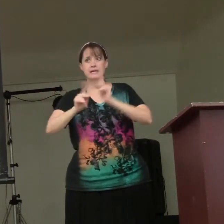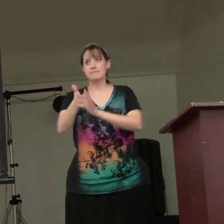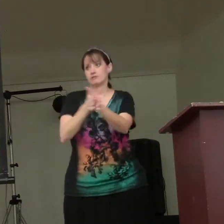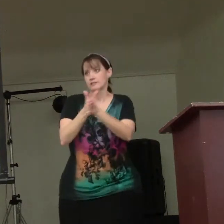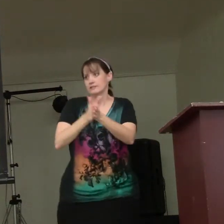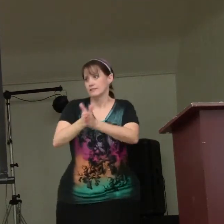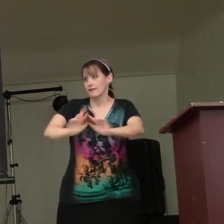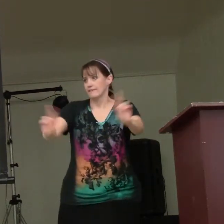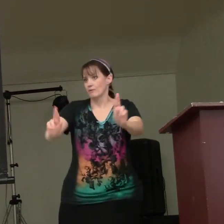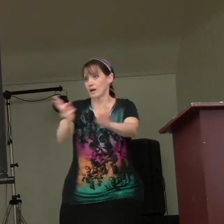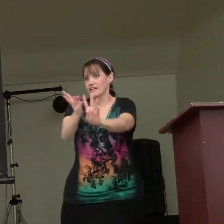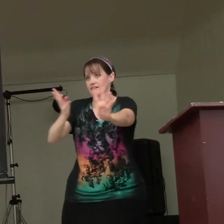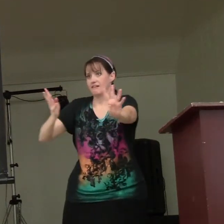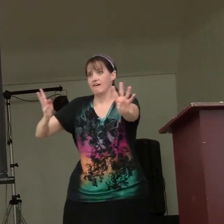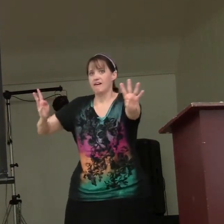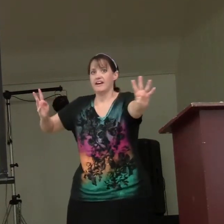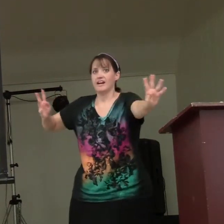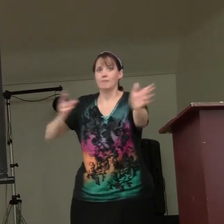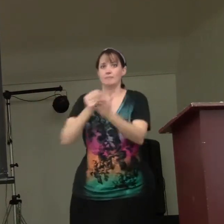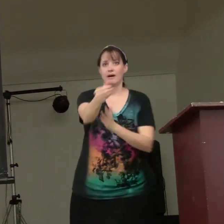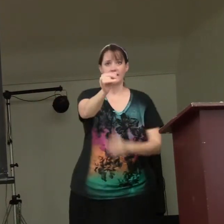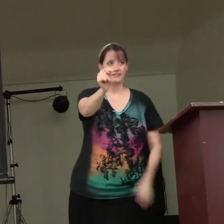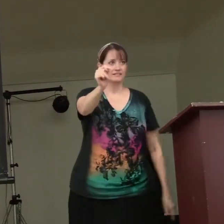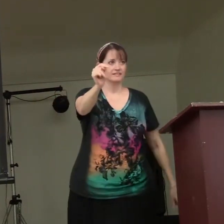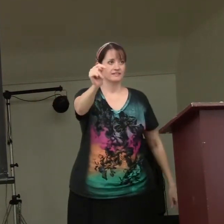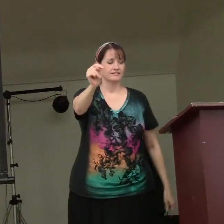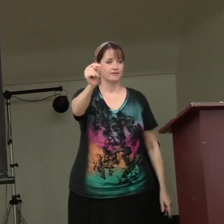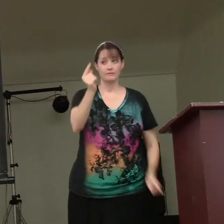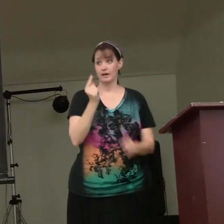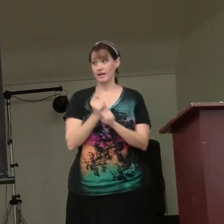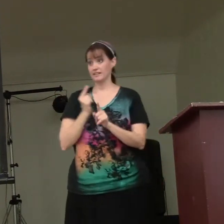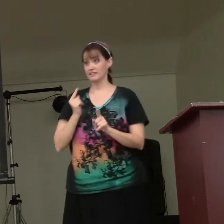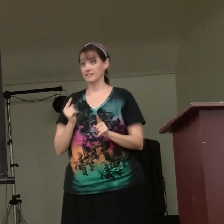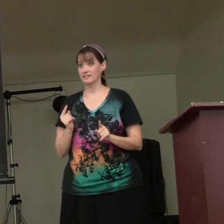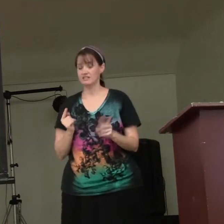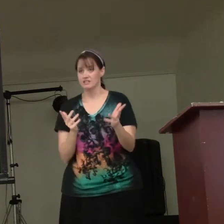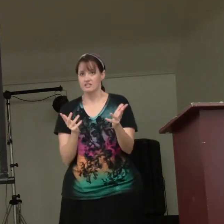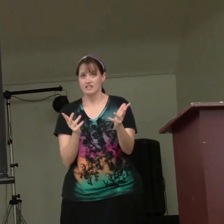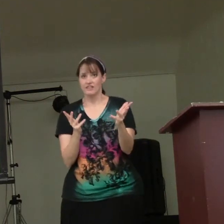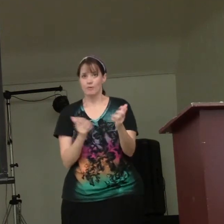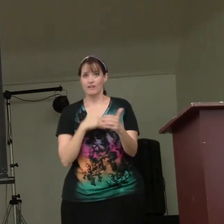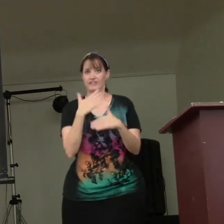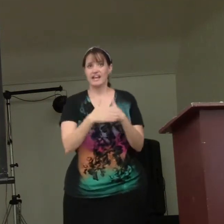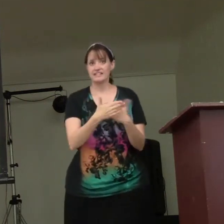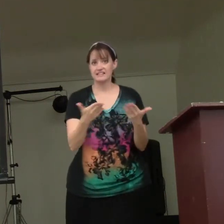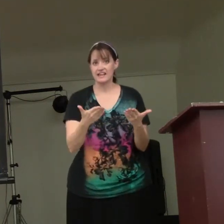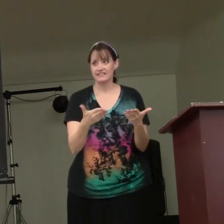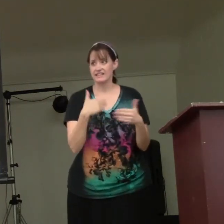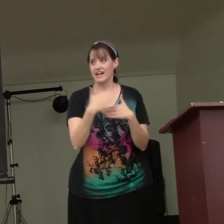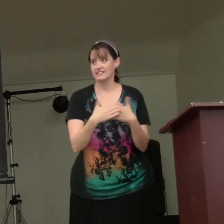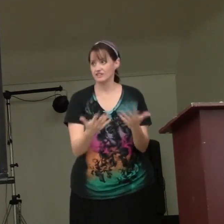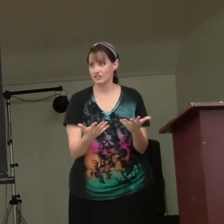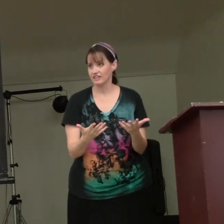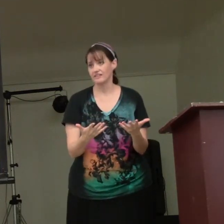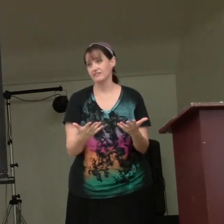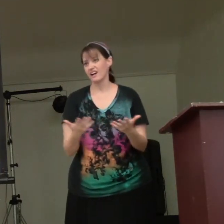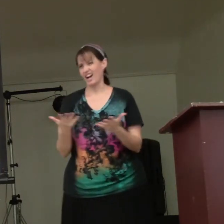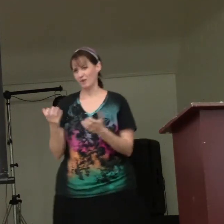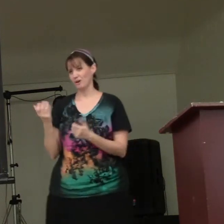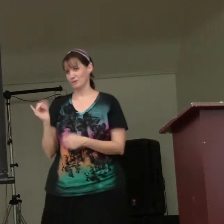people, they're ready to line up and buy it, right? They want the next thing, the next, or I want one